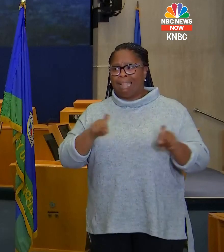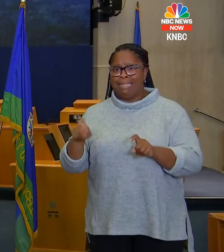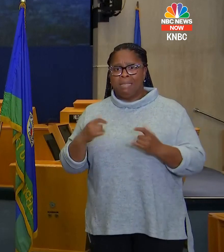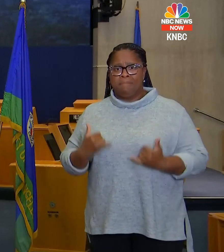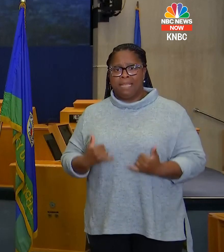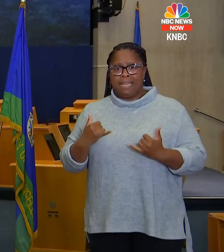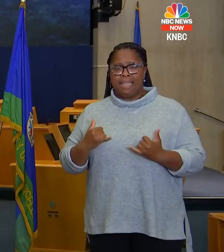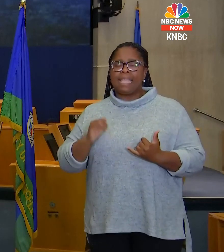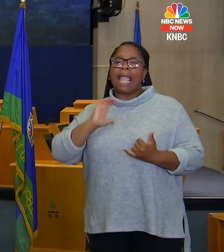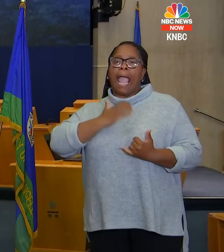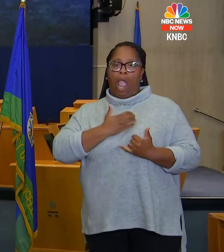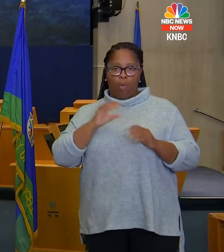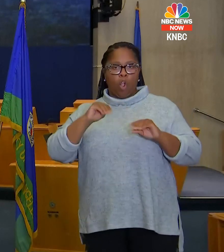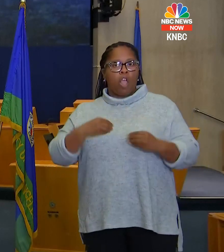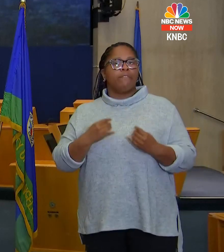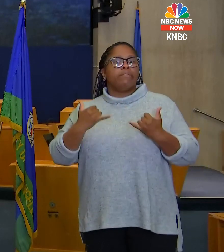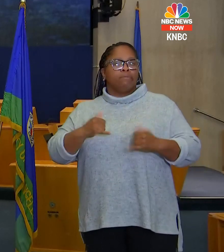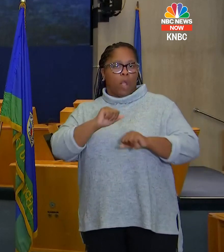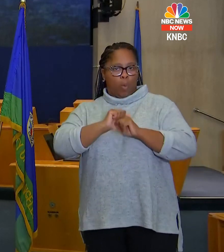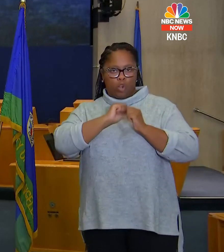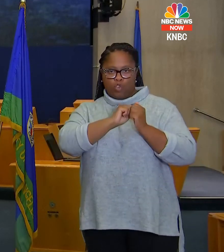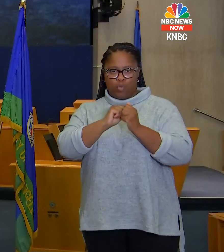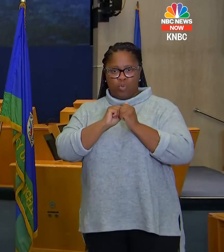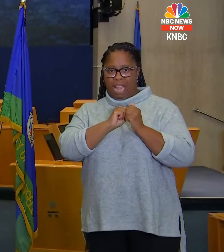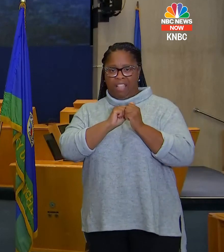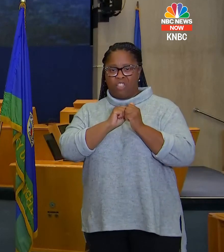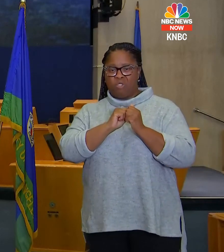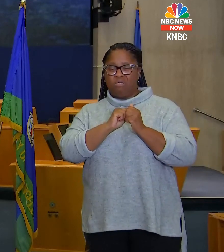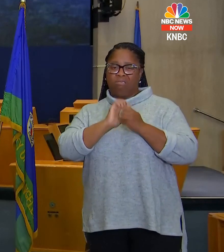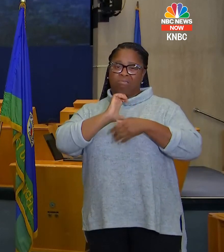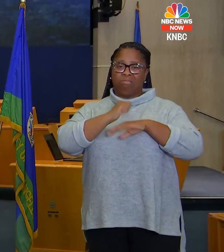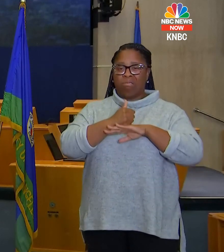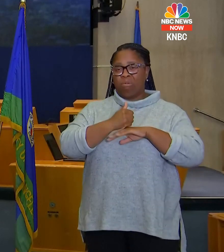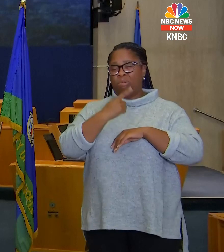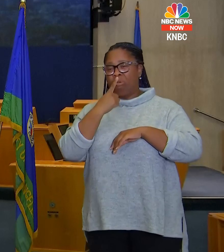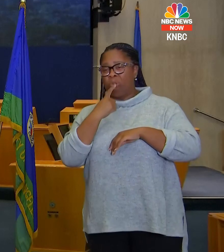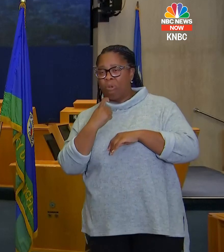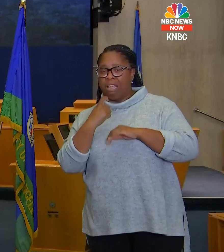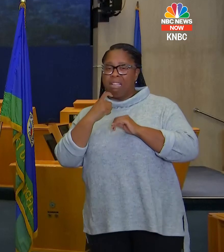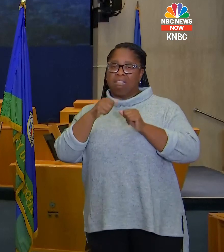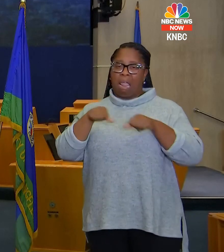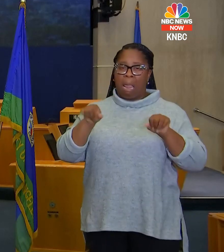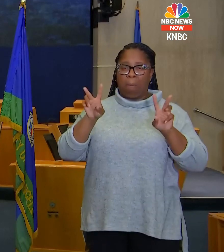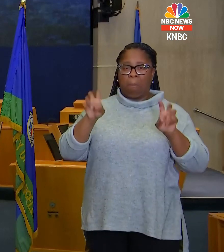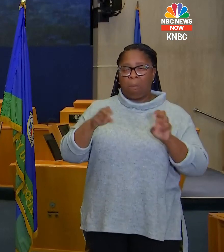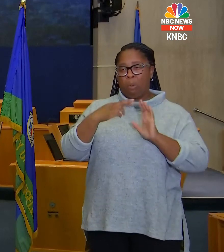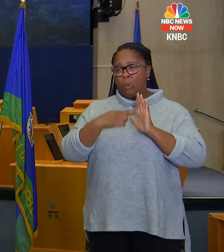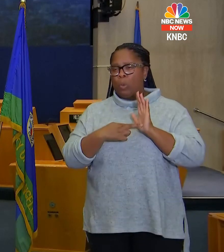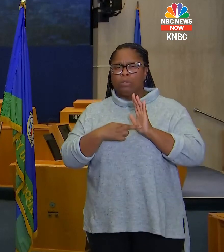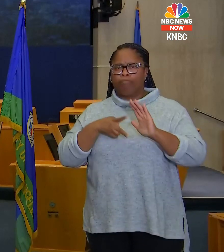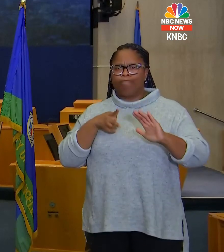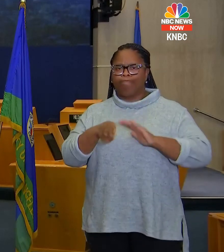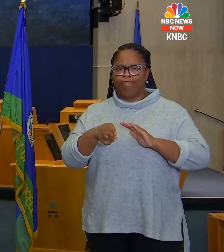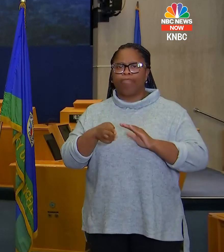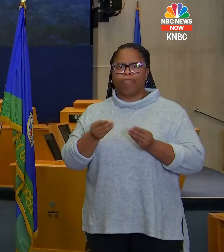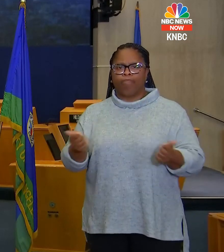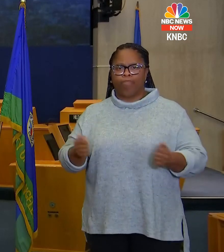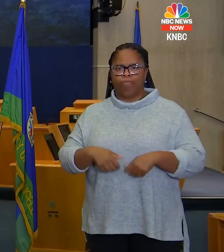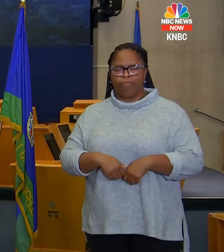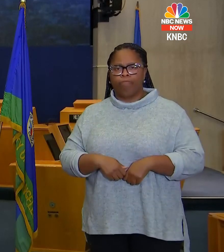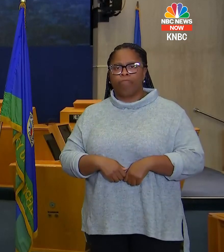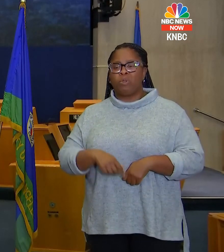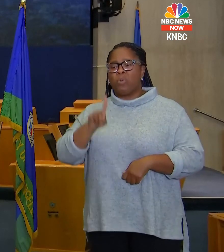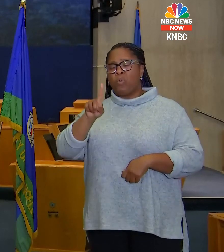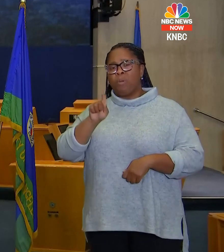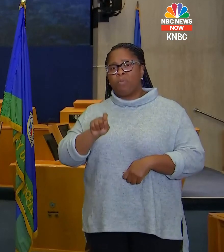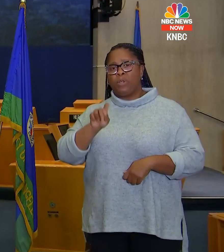our offices have been working together to cut through the red tape. And combined $1.25 million of our